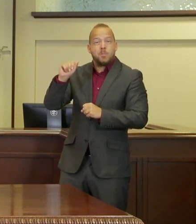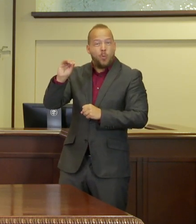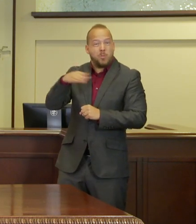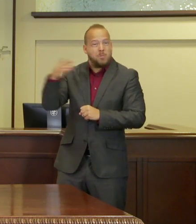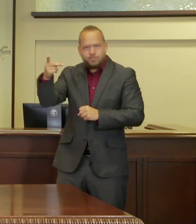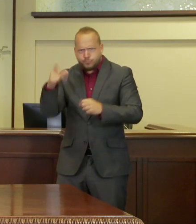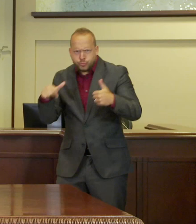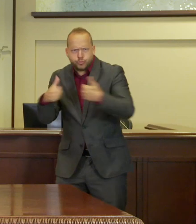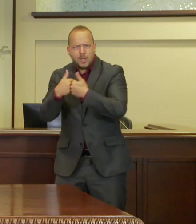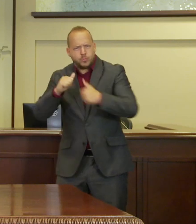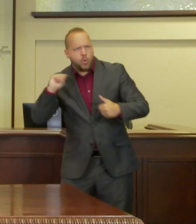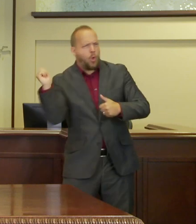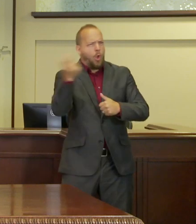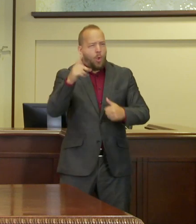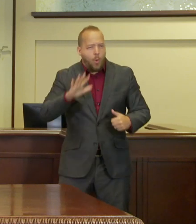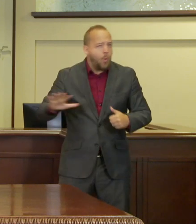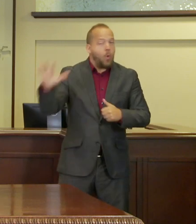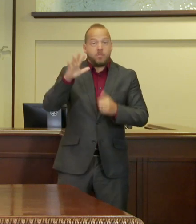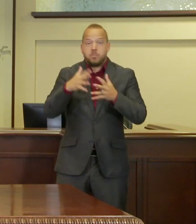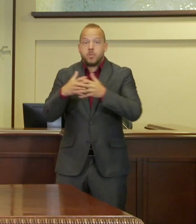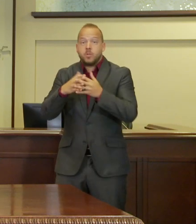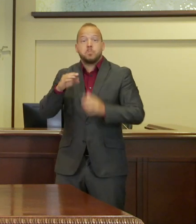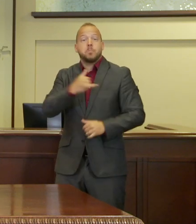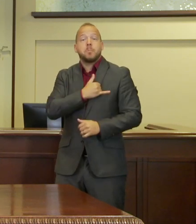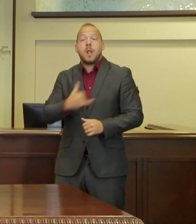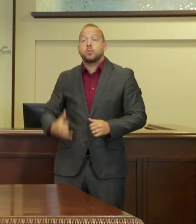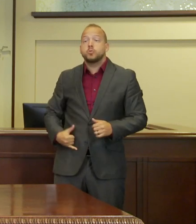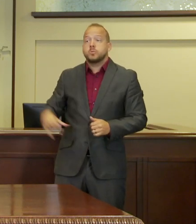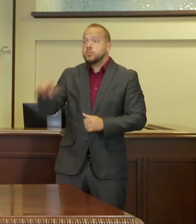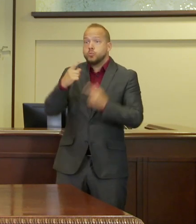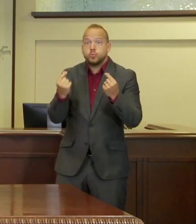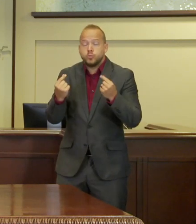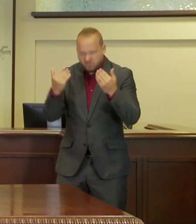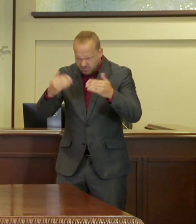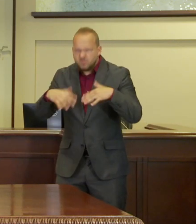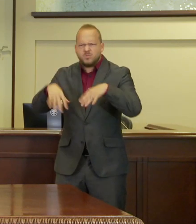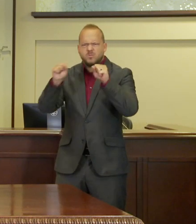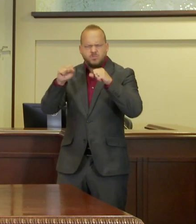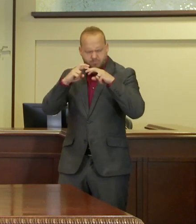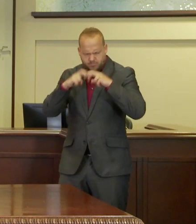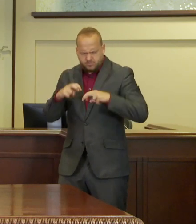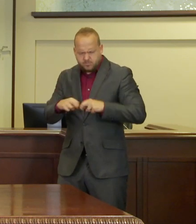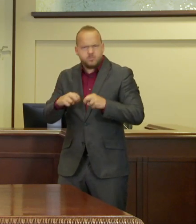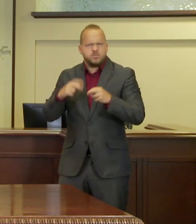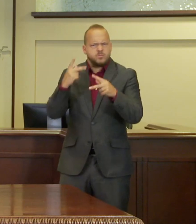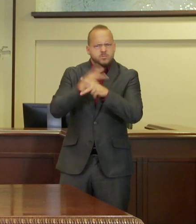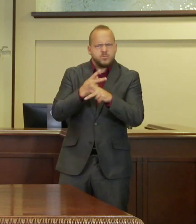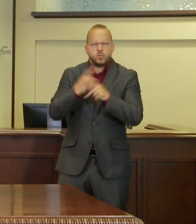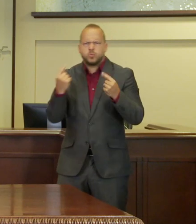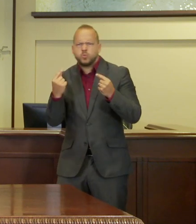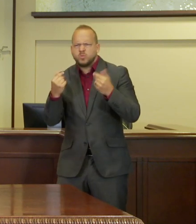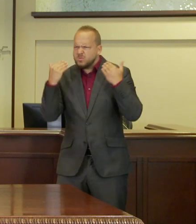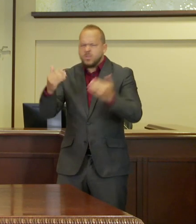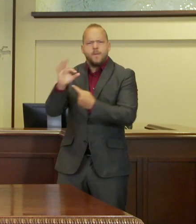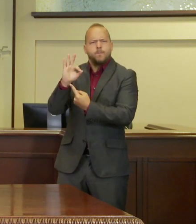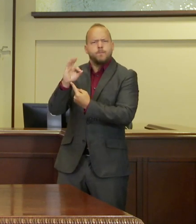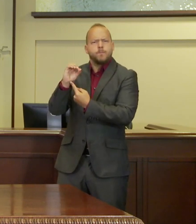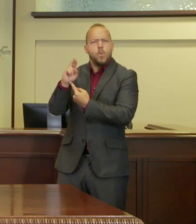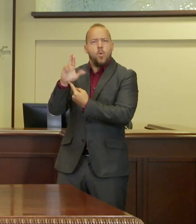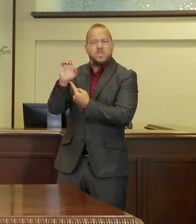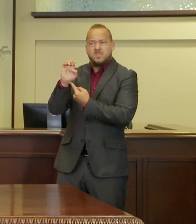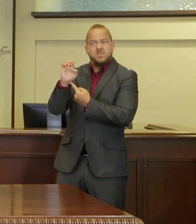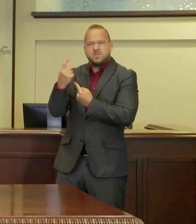to take a hard look at use of force policies, engage the community, report